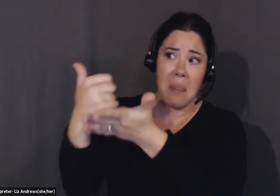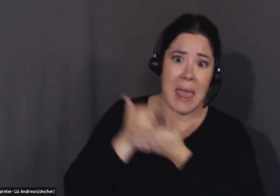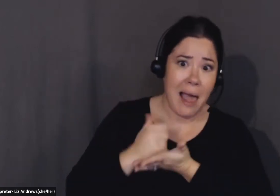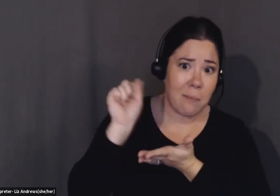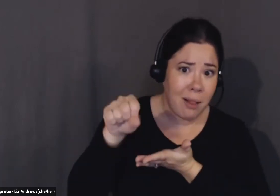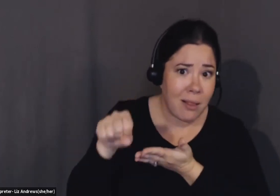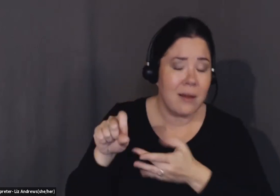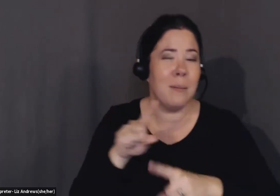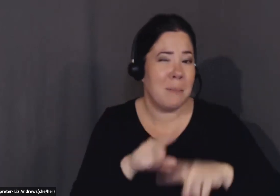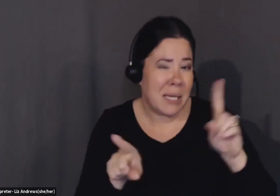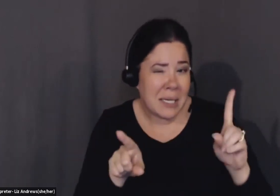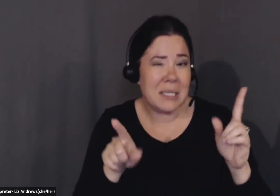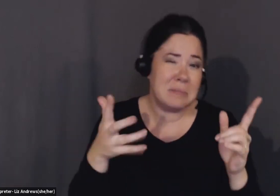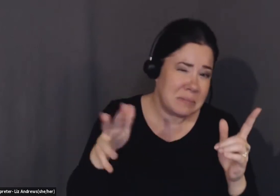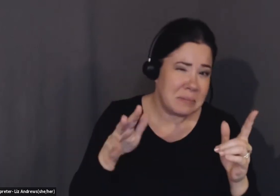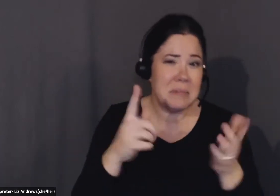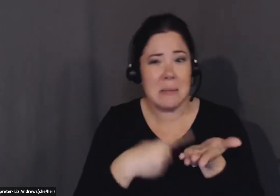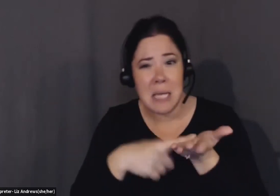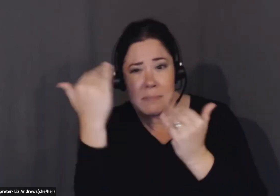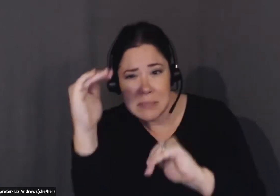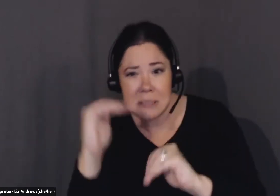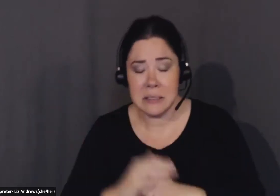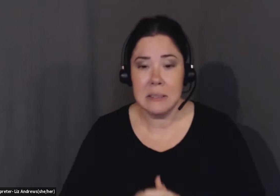only go so far.